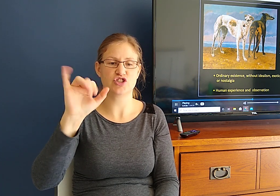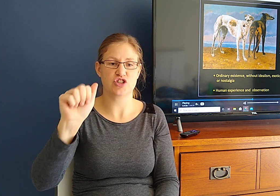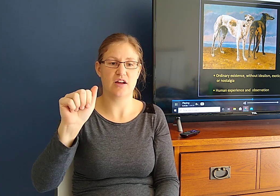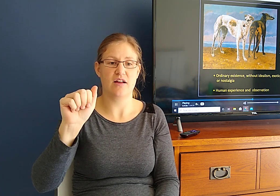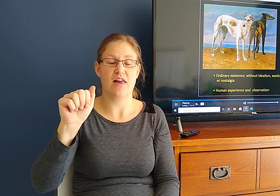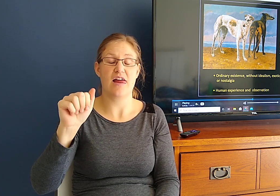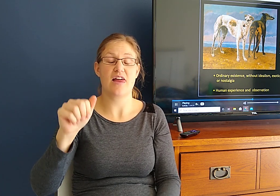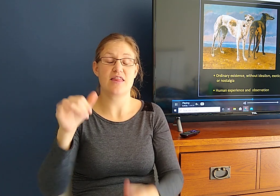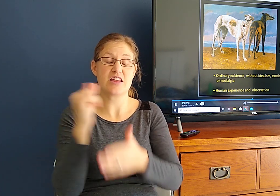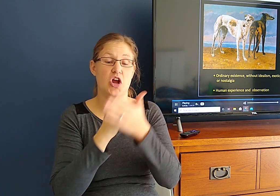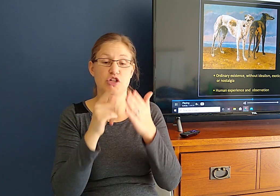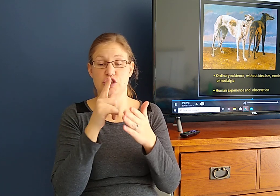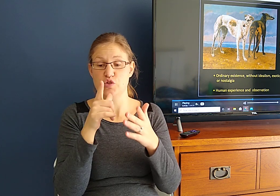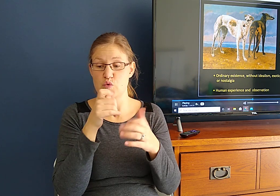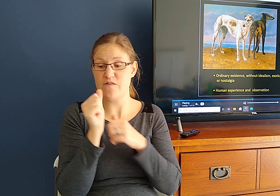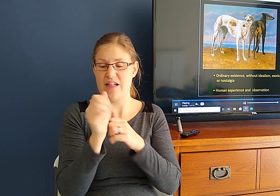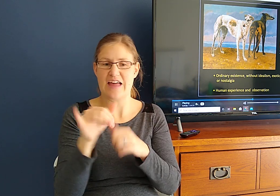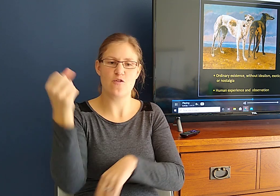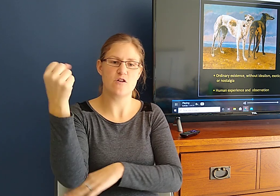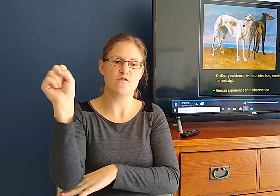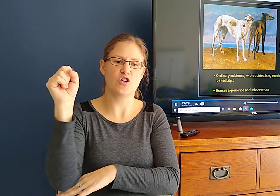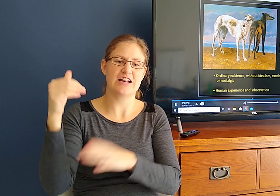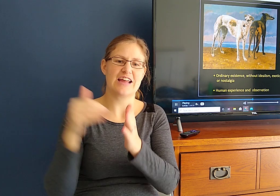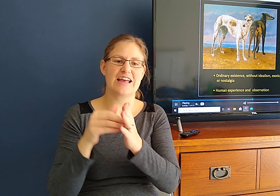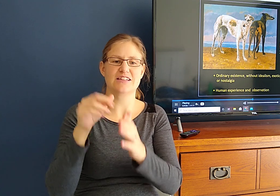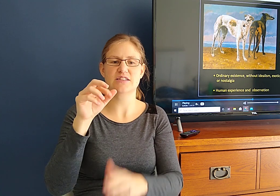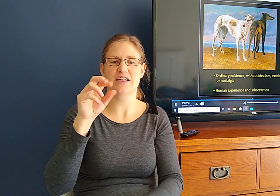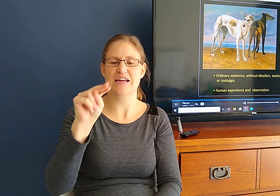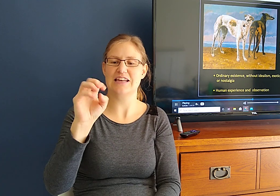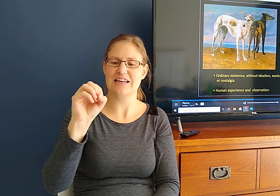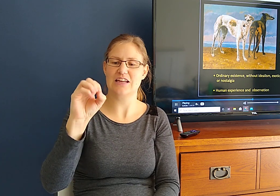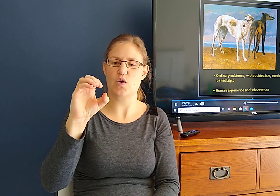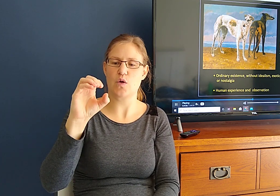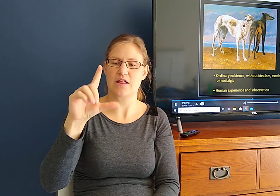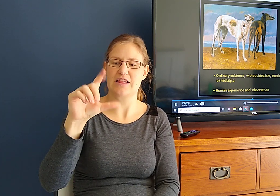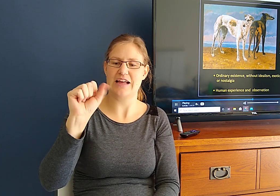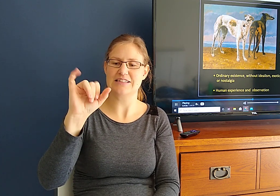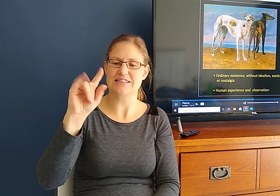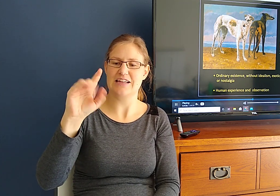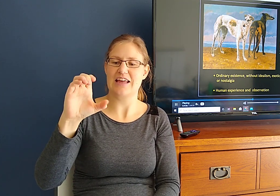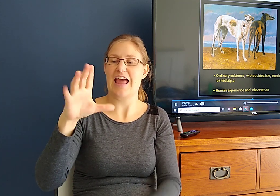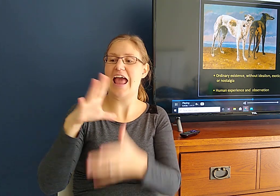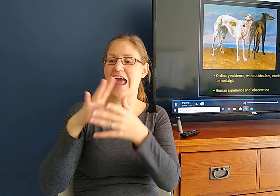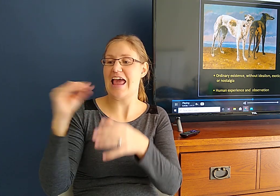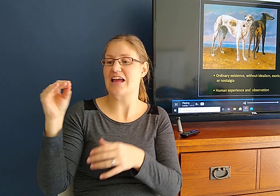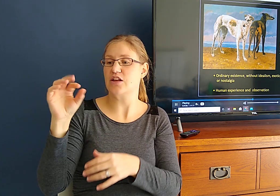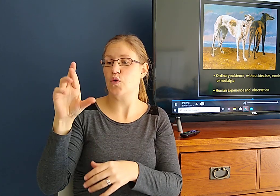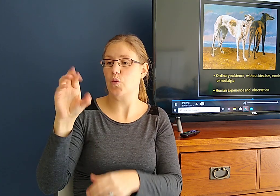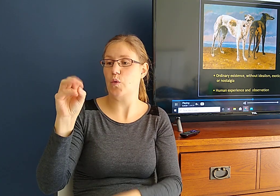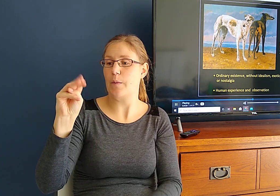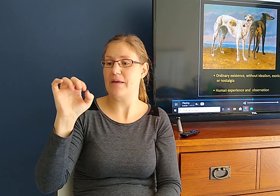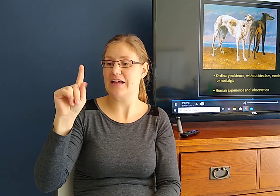against the neoclassicists and romantics' attachments to mythological, exotic,